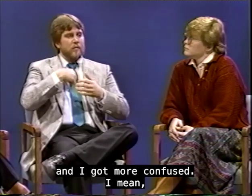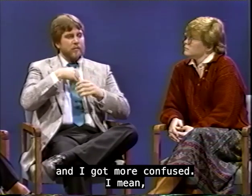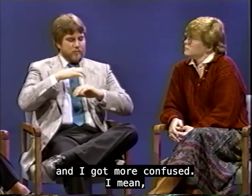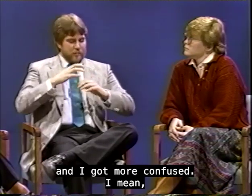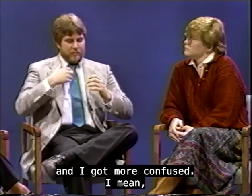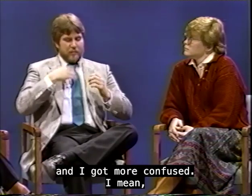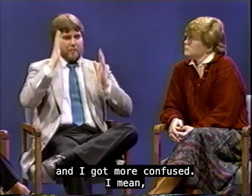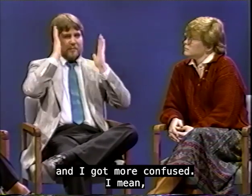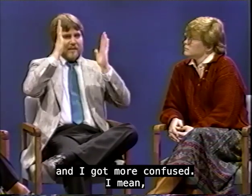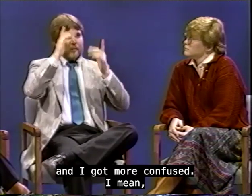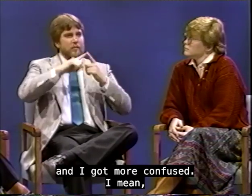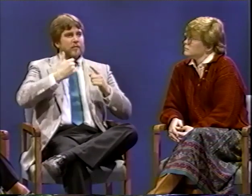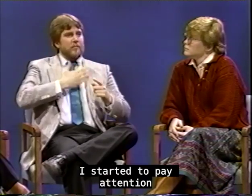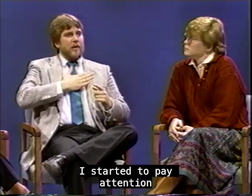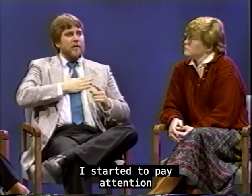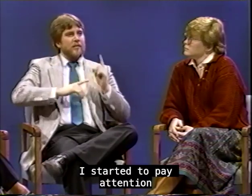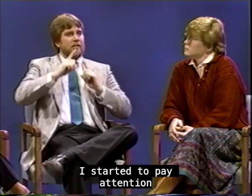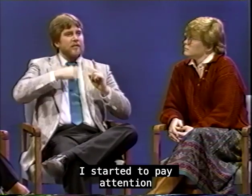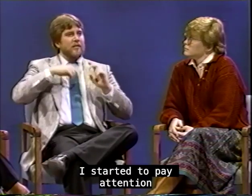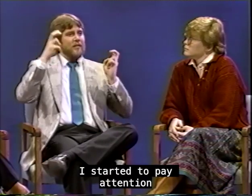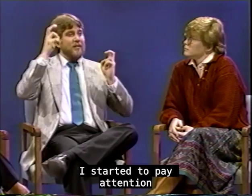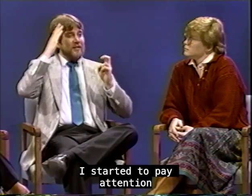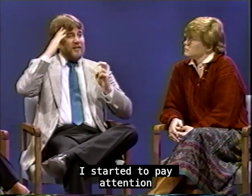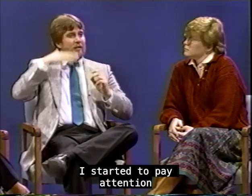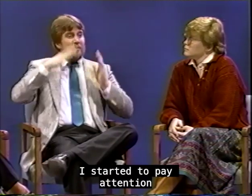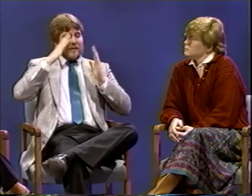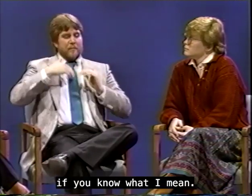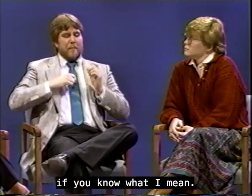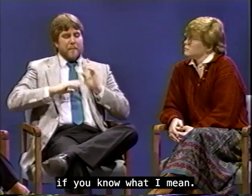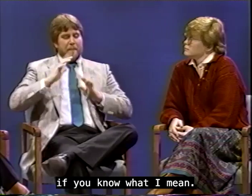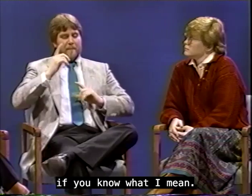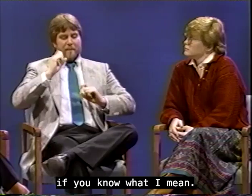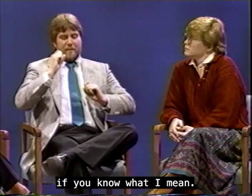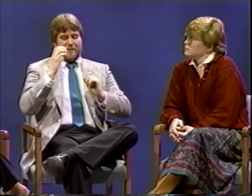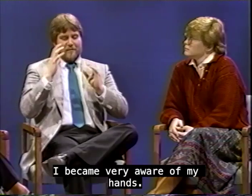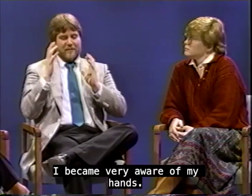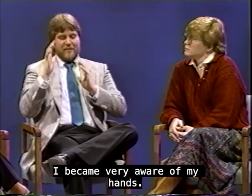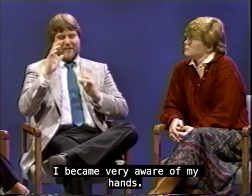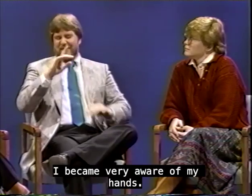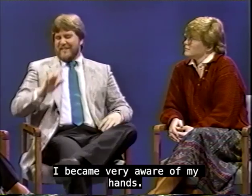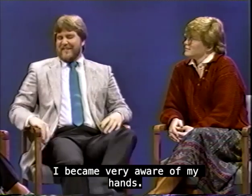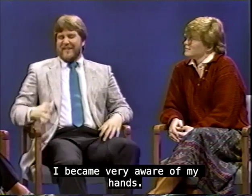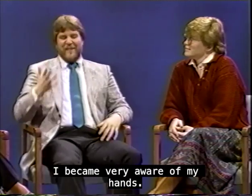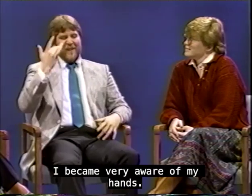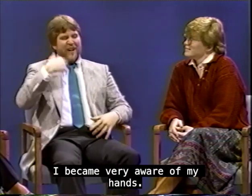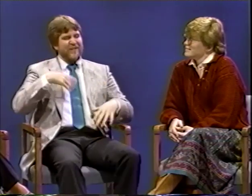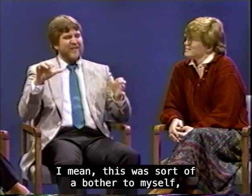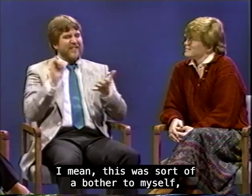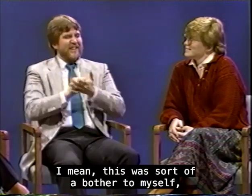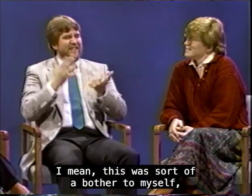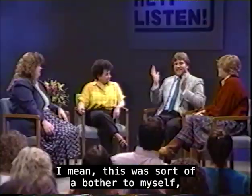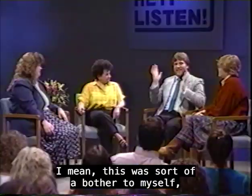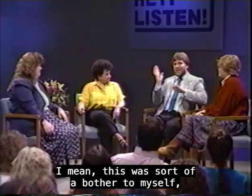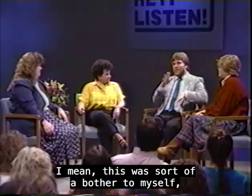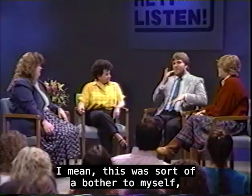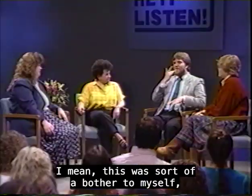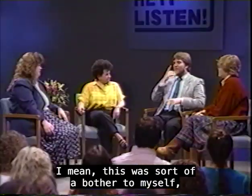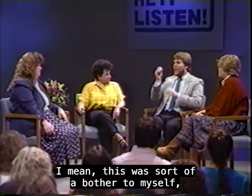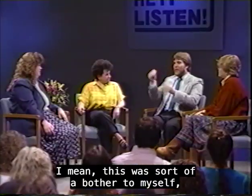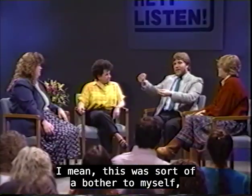more confused. I mean, I started to pay attention to my signing, if you know what I mean. I became very aware of my hands. I mean, this was sort of a bother